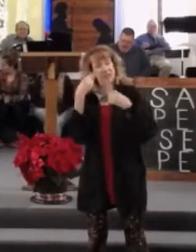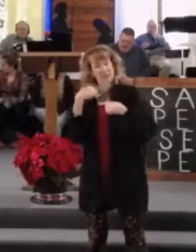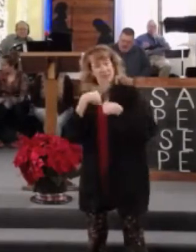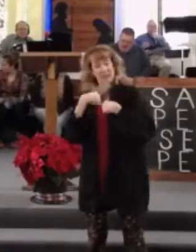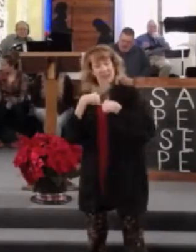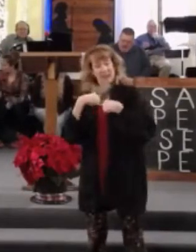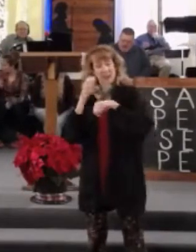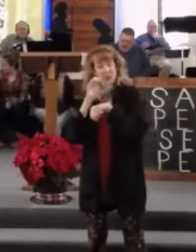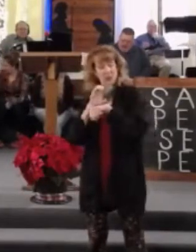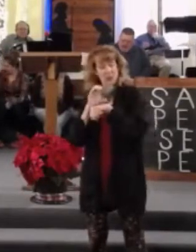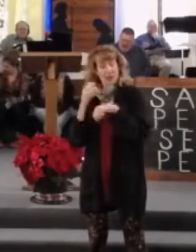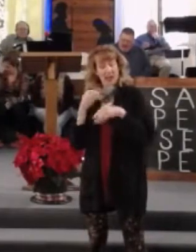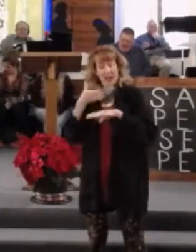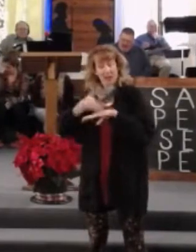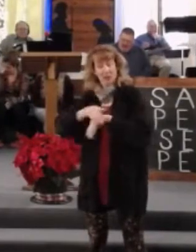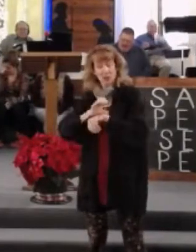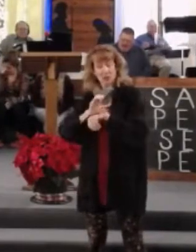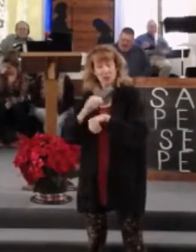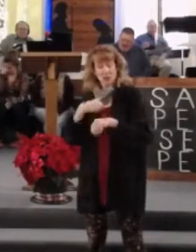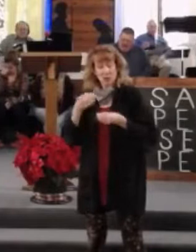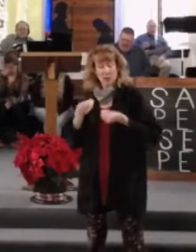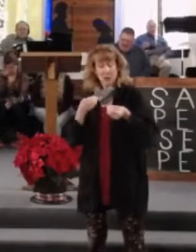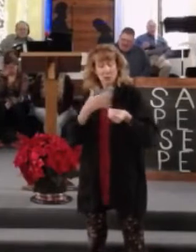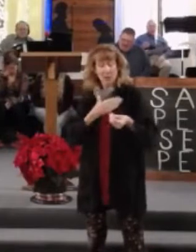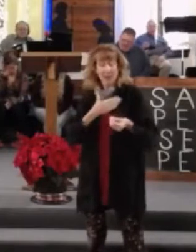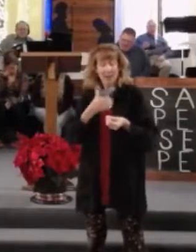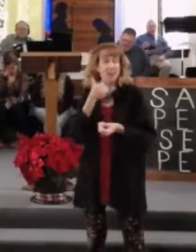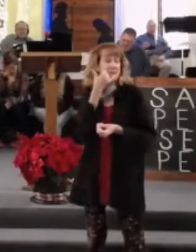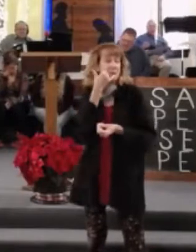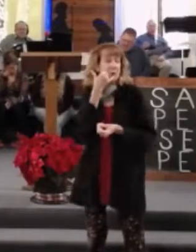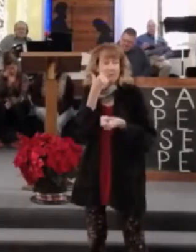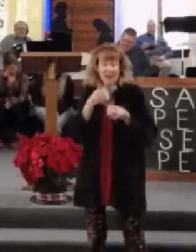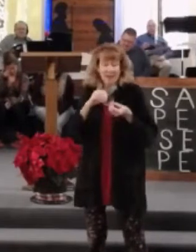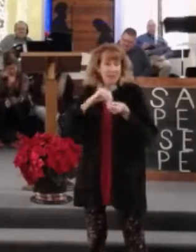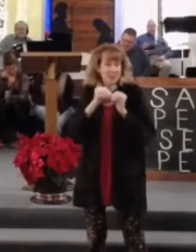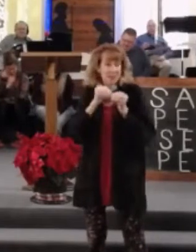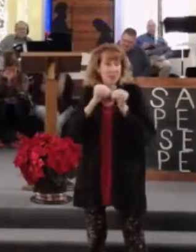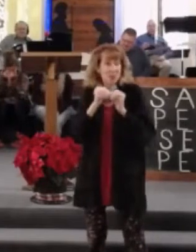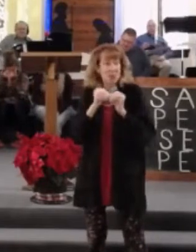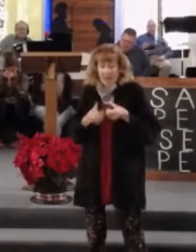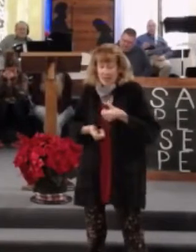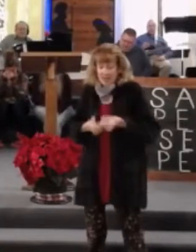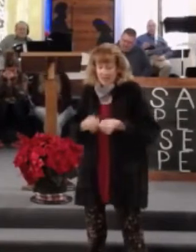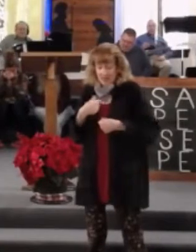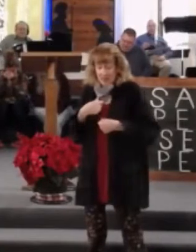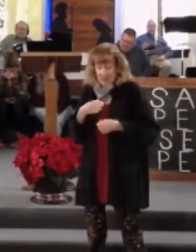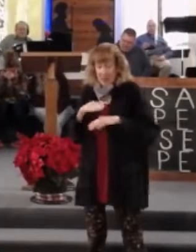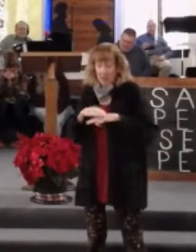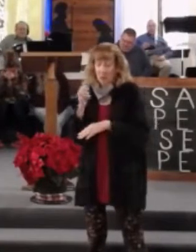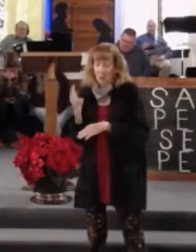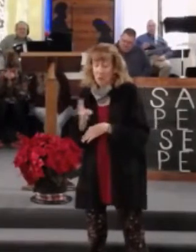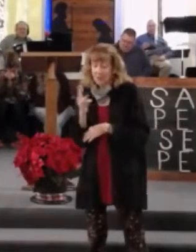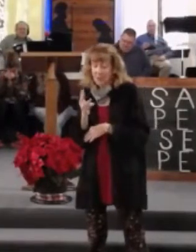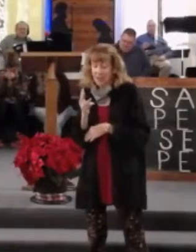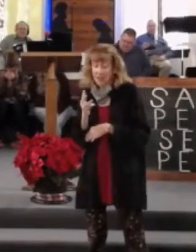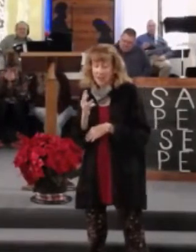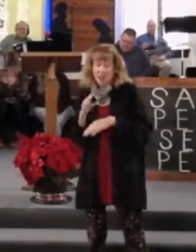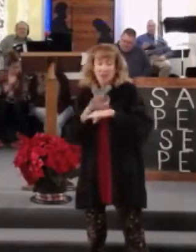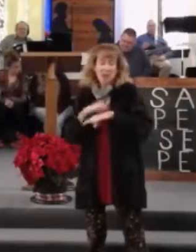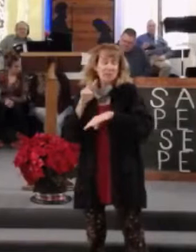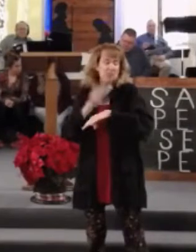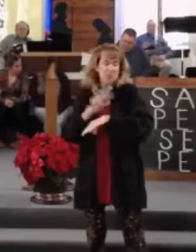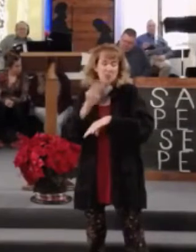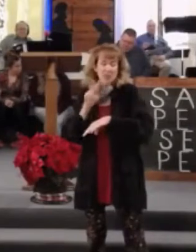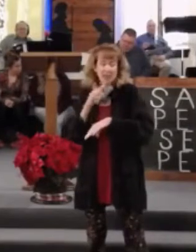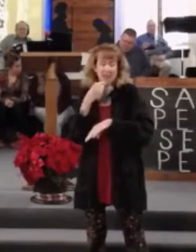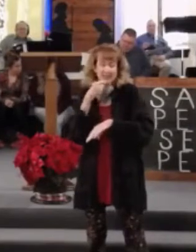church, and I will give you my number so that you can text me on Wednesday by 2 p.m. to let me